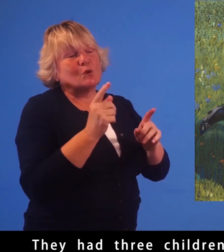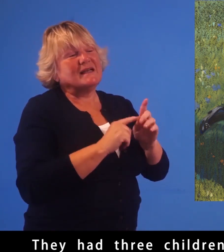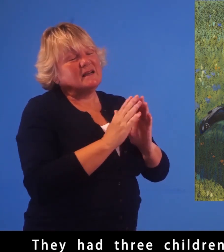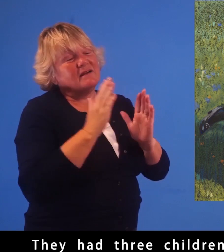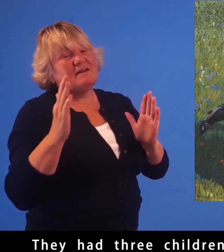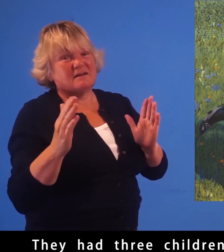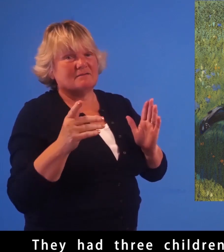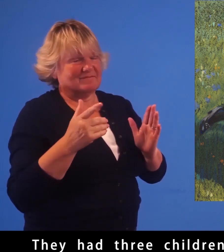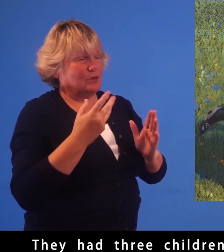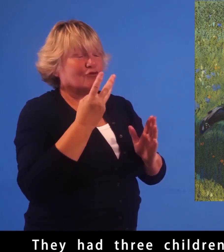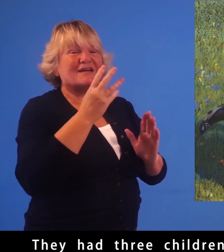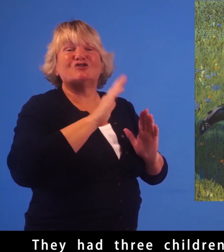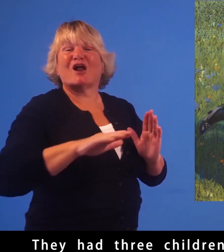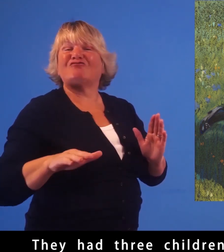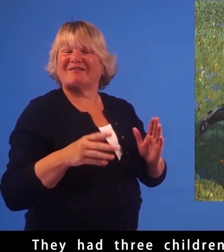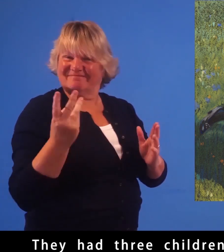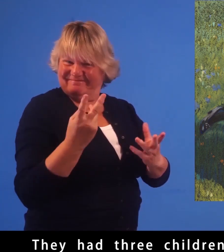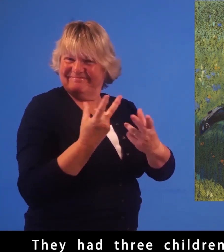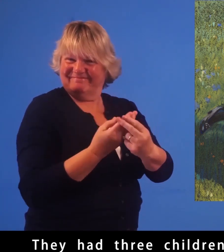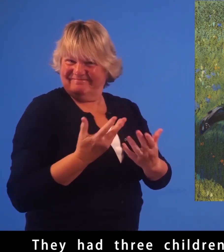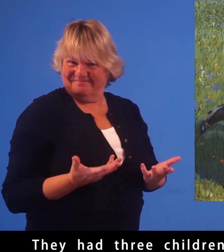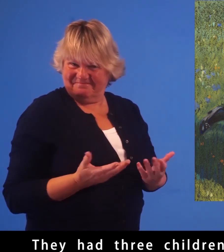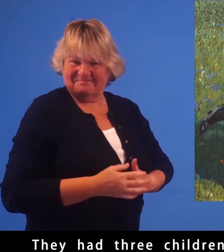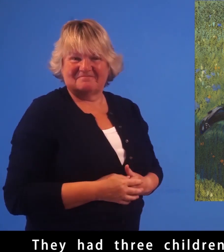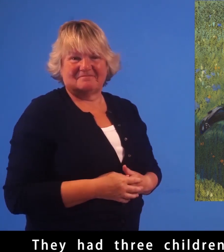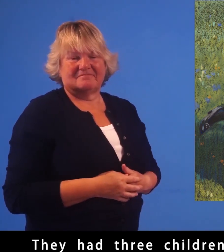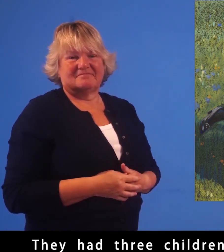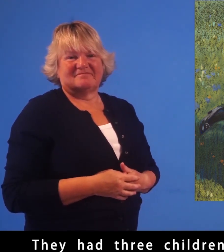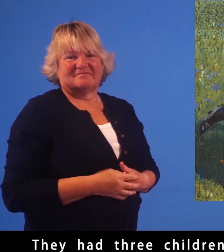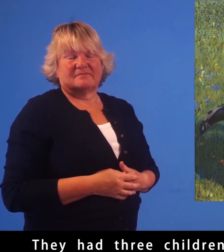They had 3 children over the next few years.